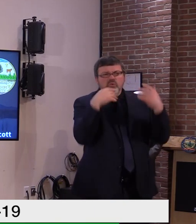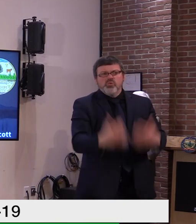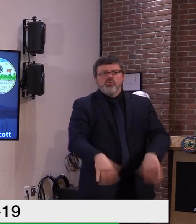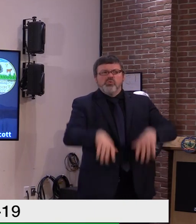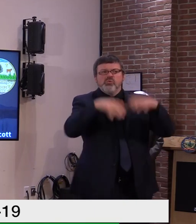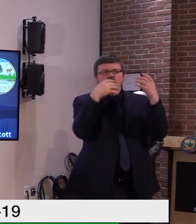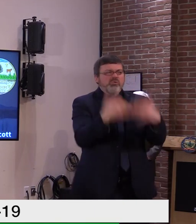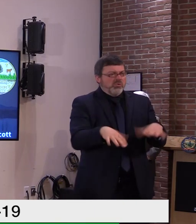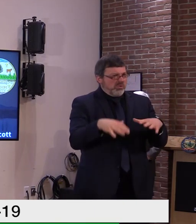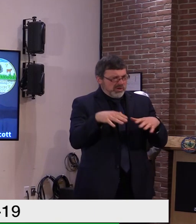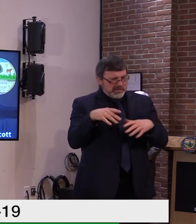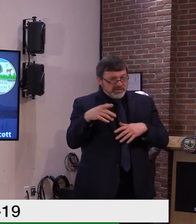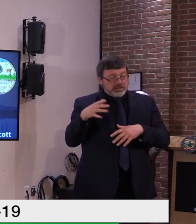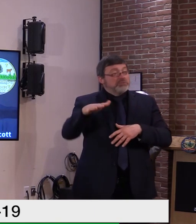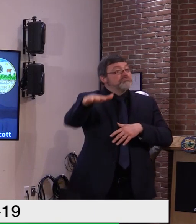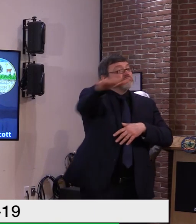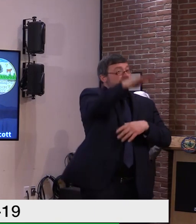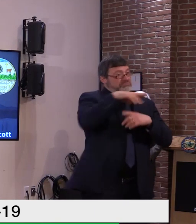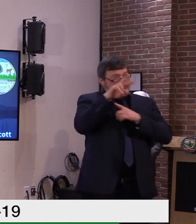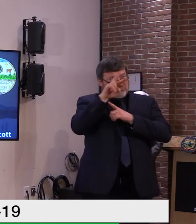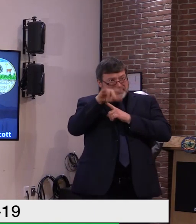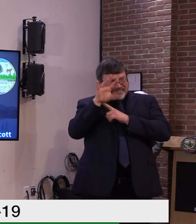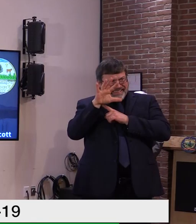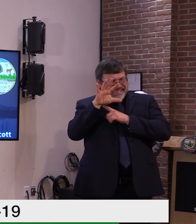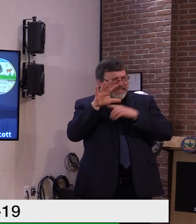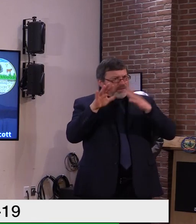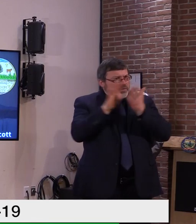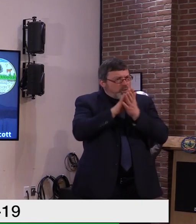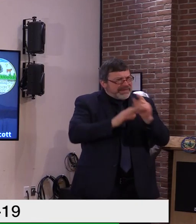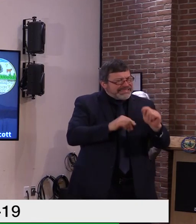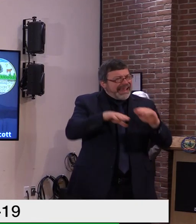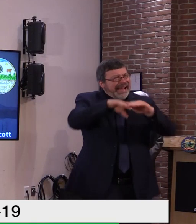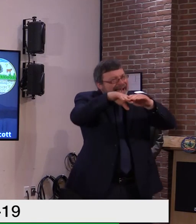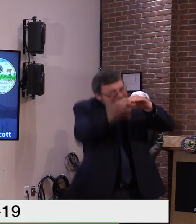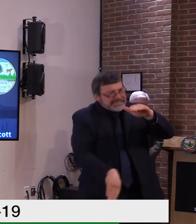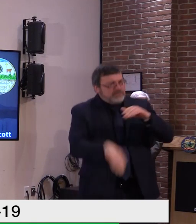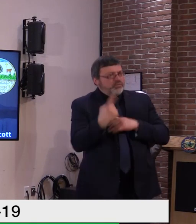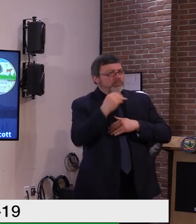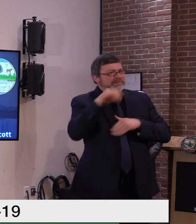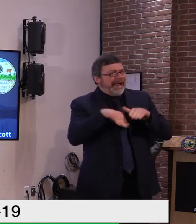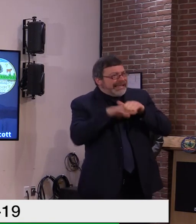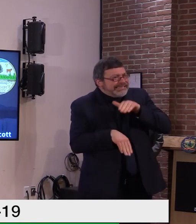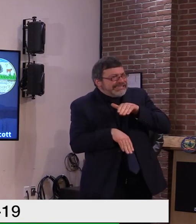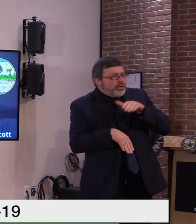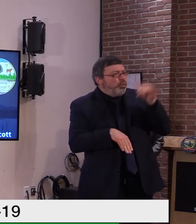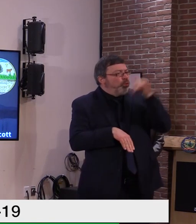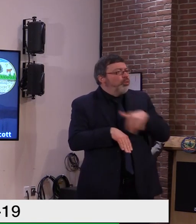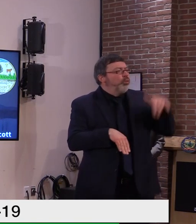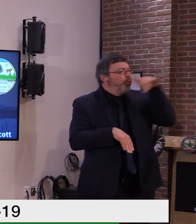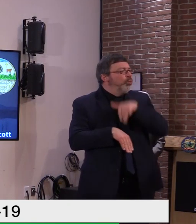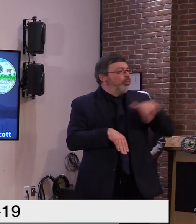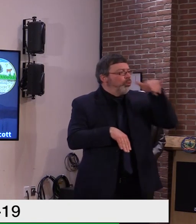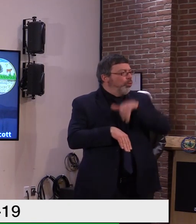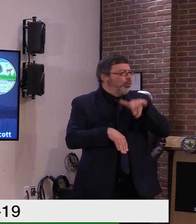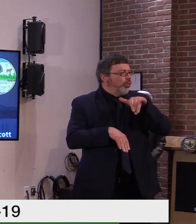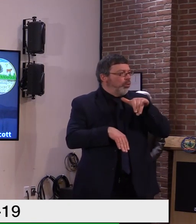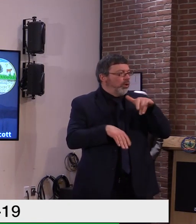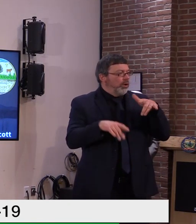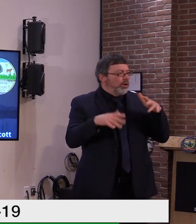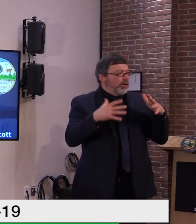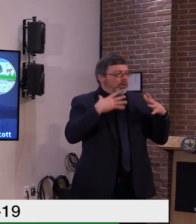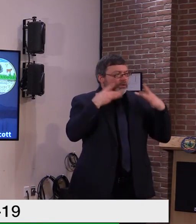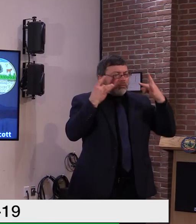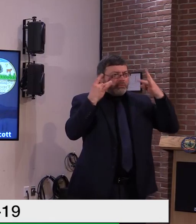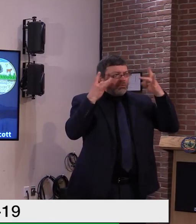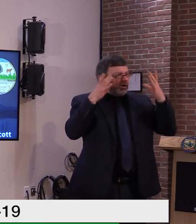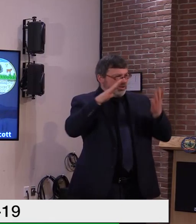them, and our experience this year has shown that the risk of transmission within schools is indeed very